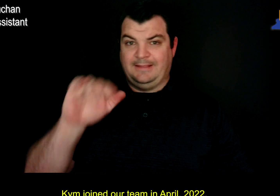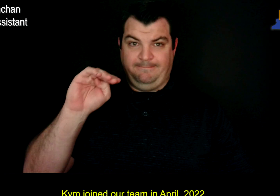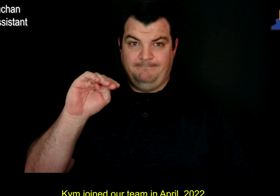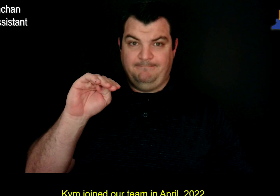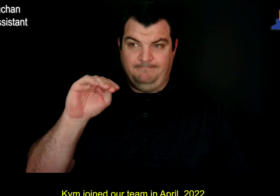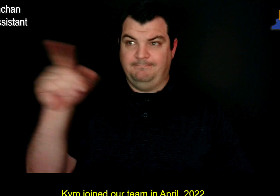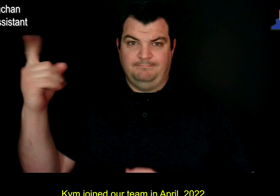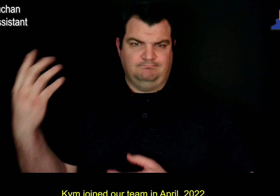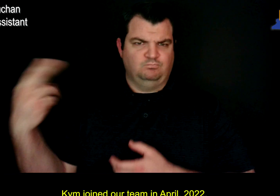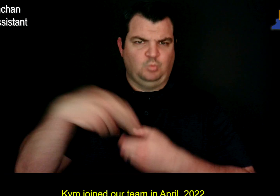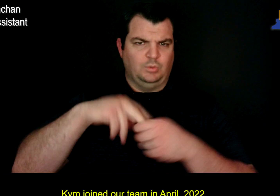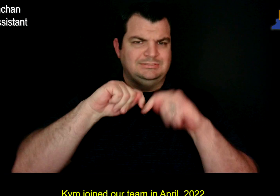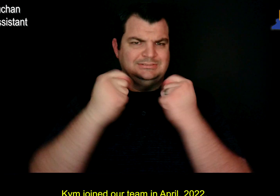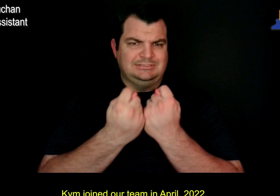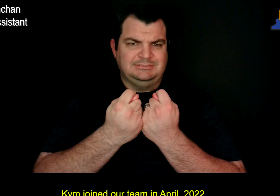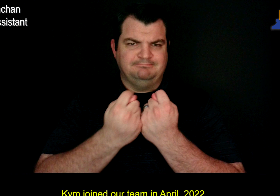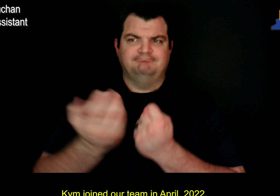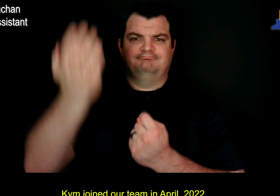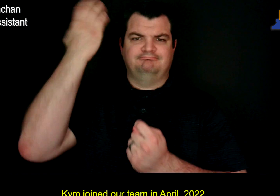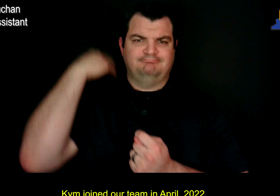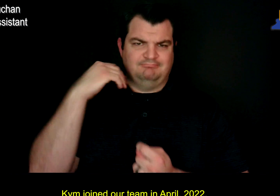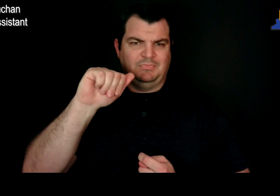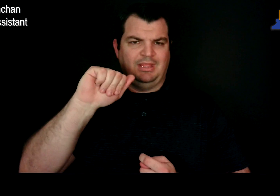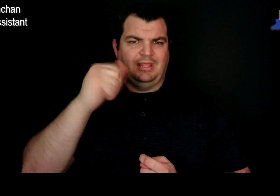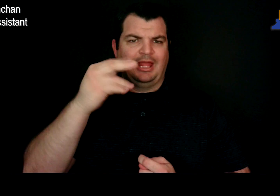Kim joined our team in April 2022.